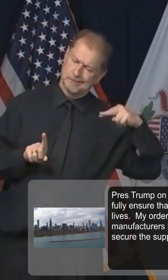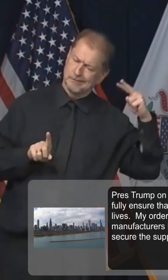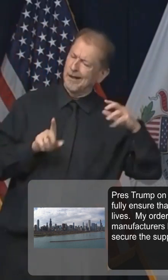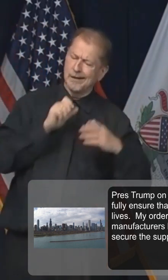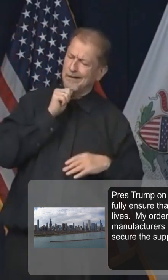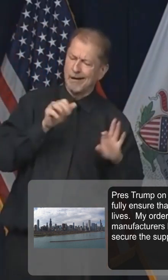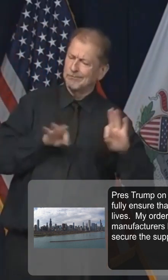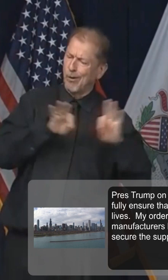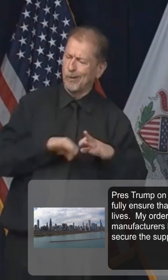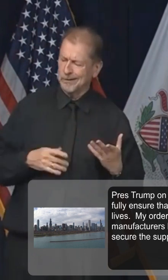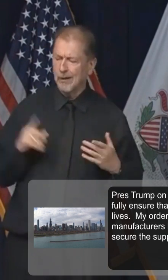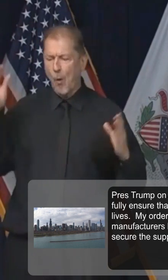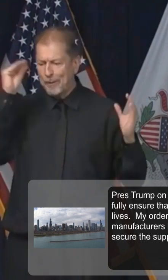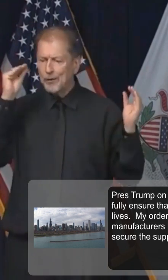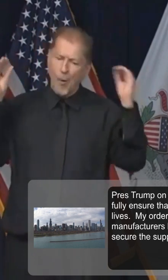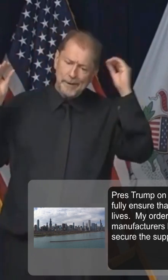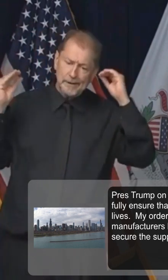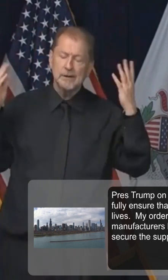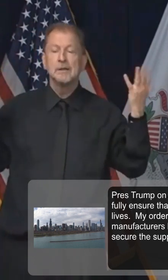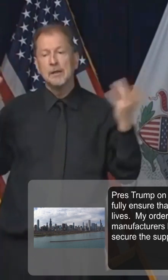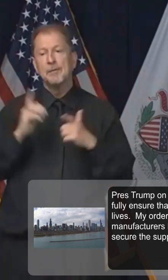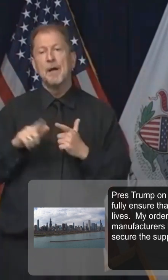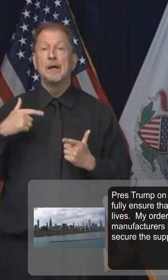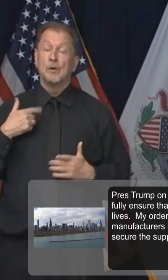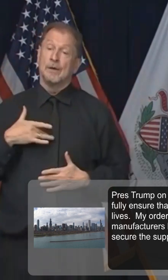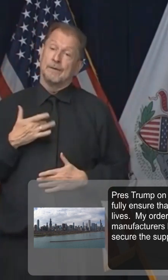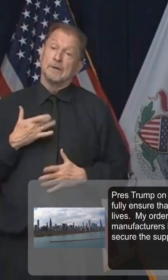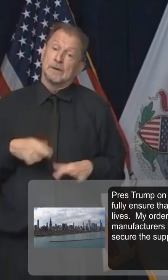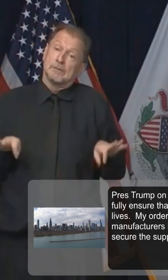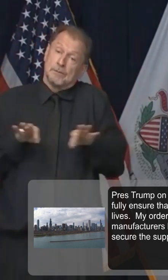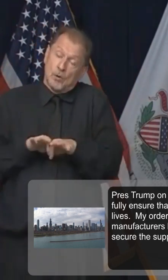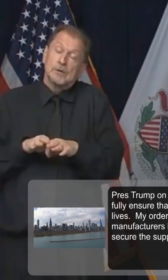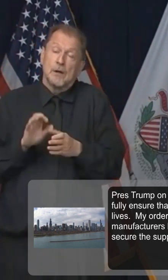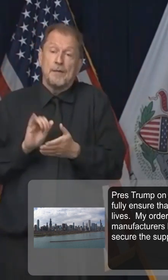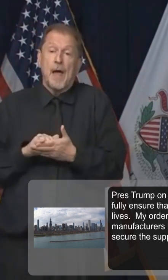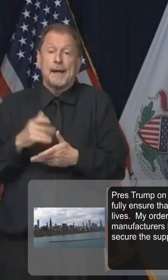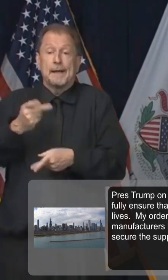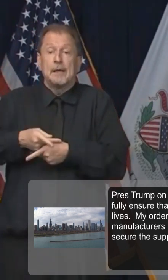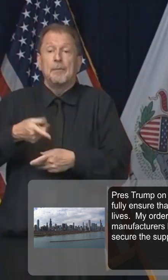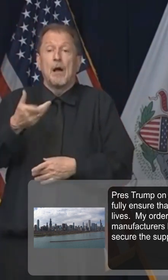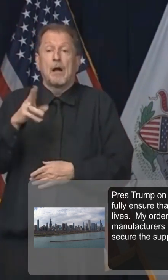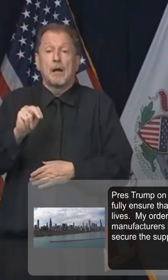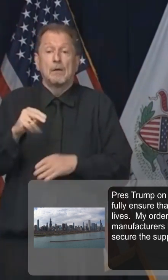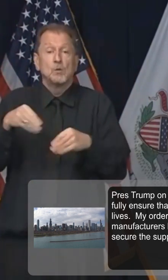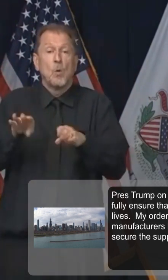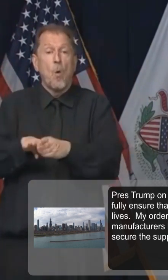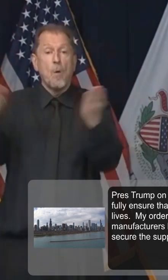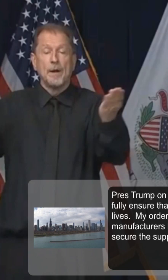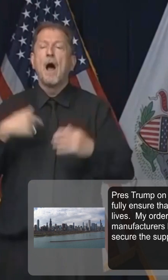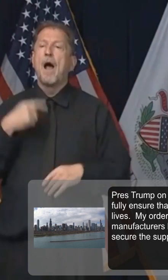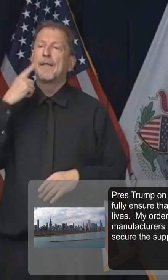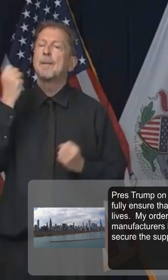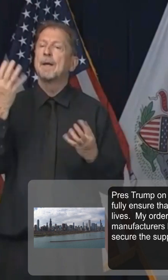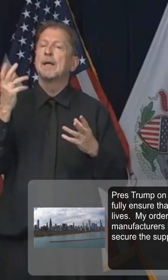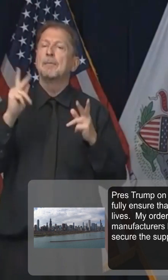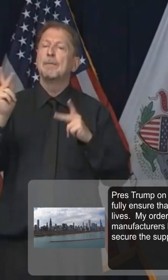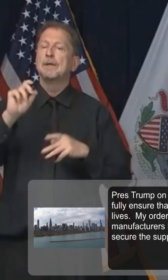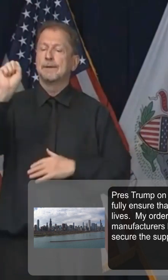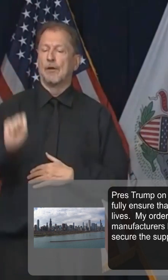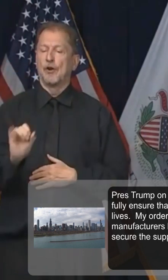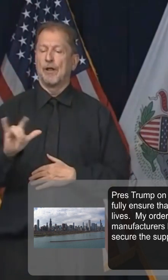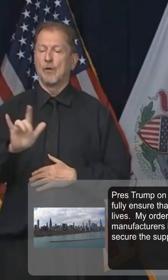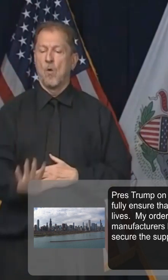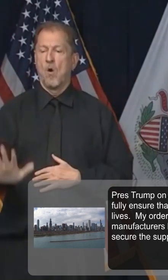essential, but it was just something that we felt, would be important. I think there were quite a lot of people downstate who felt